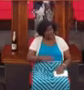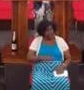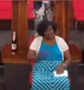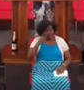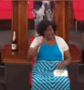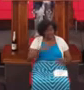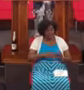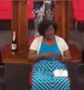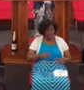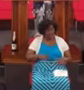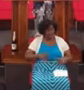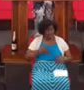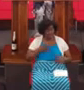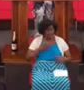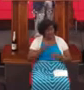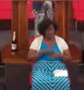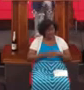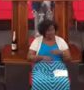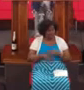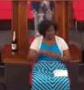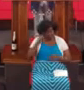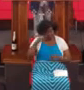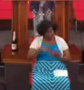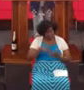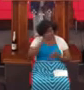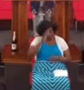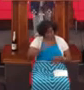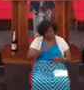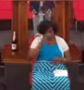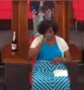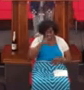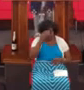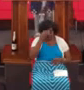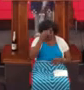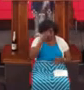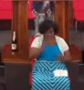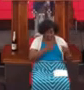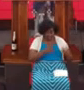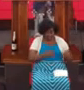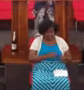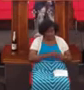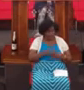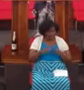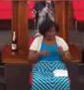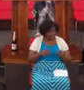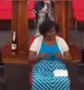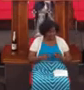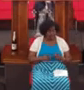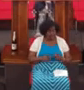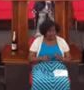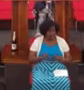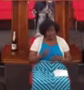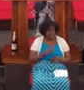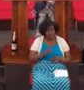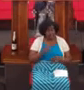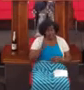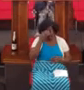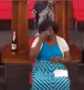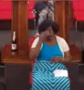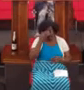Jesus feels compassion for this man. He sees and knows the hearts of the Pharisees, however. He knows